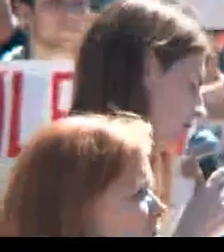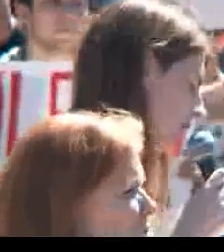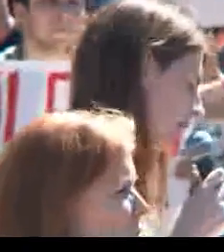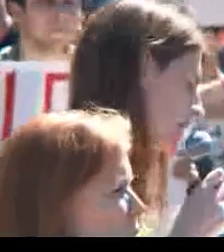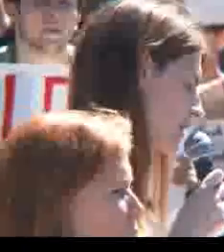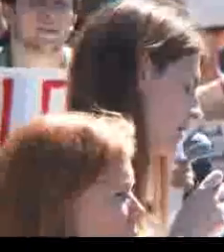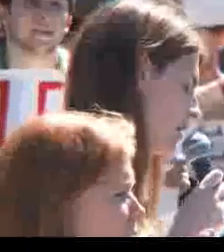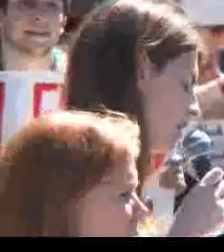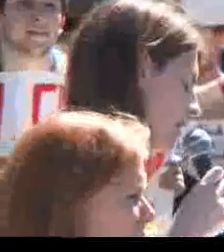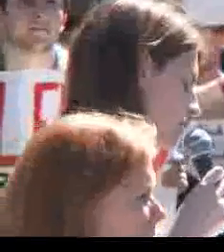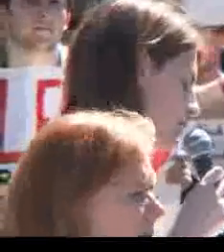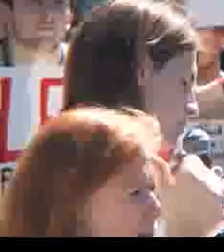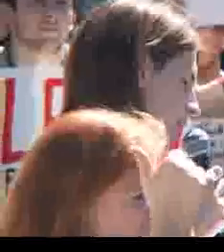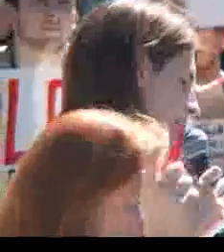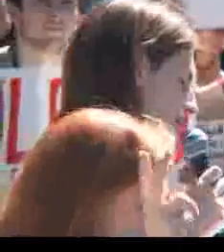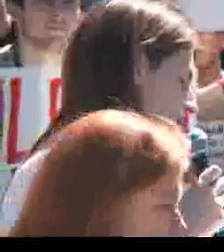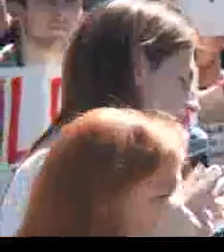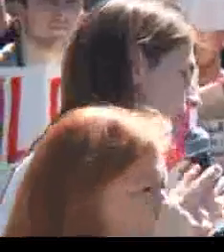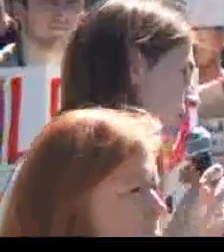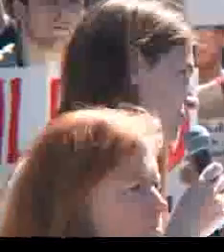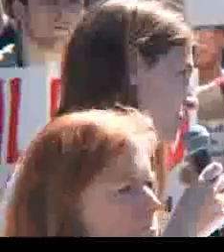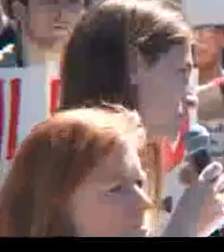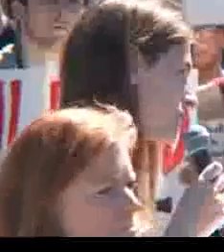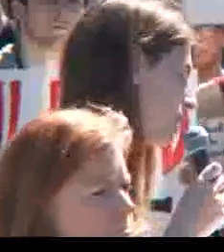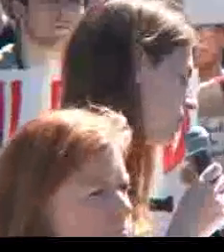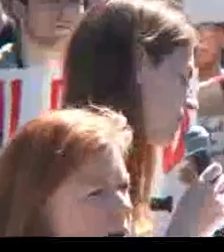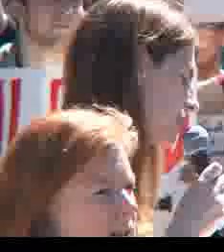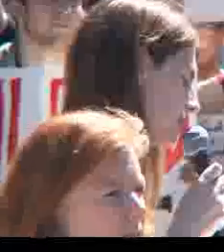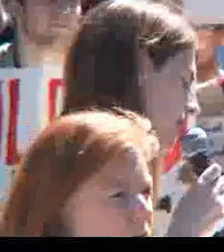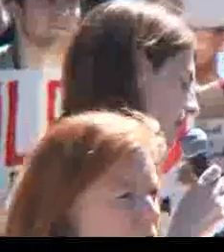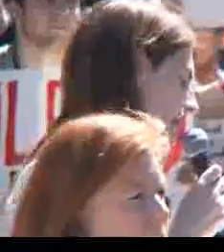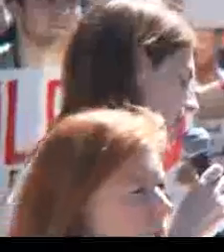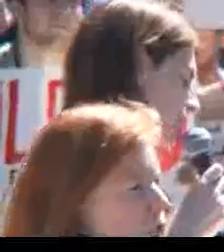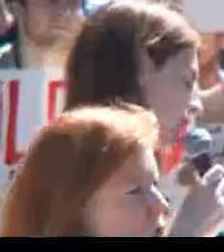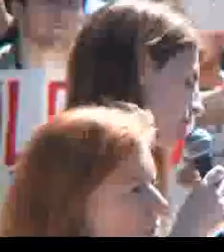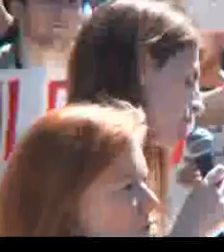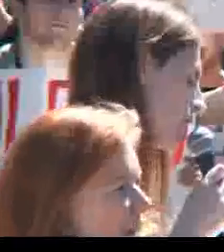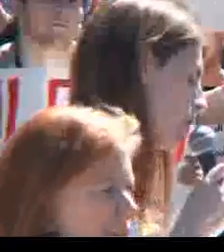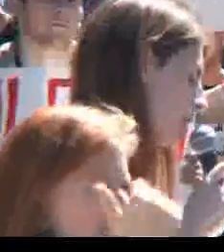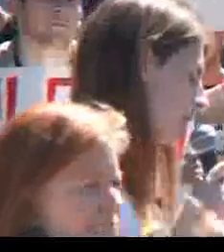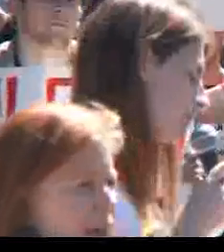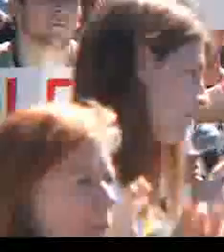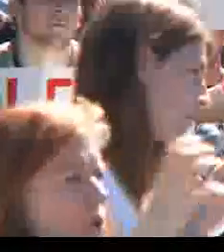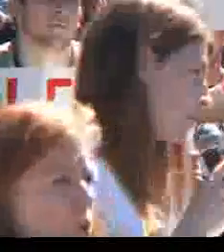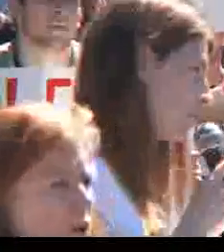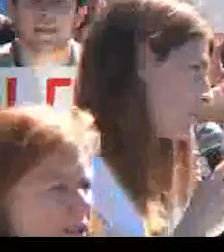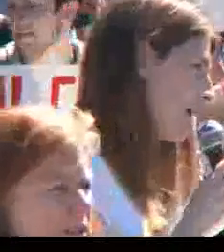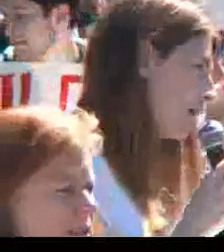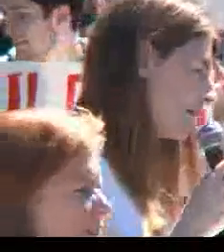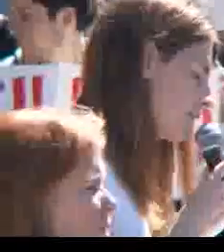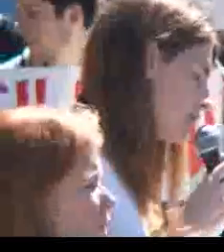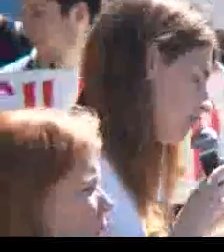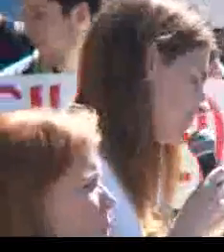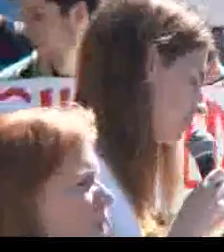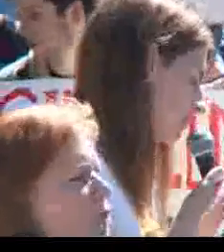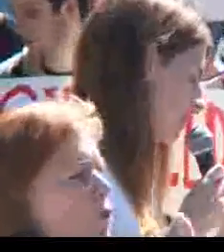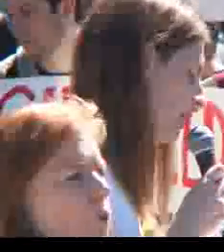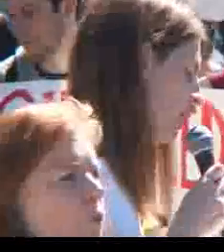the university. In response, they formed a coalition and struck for the opening of a third world